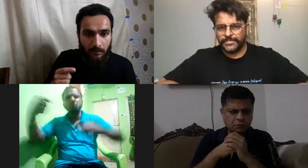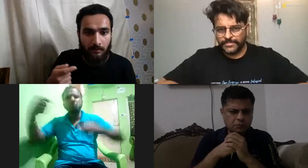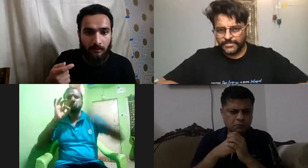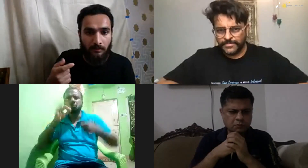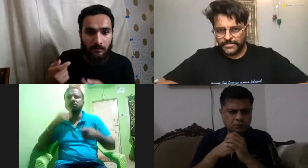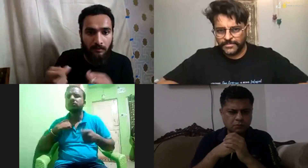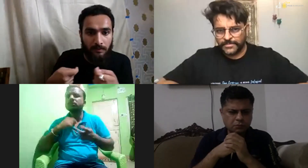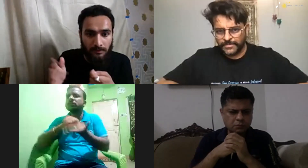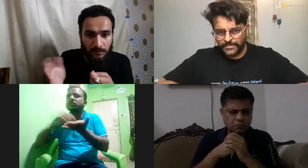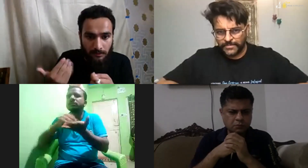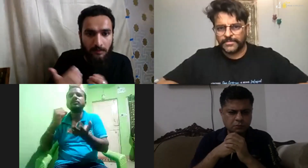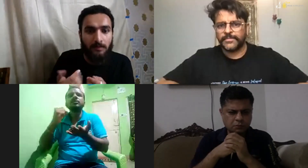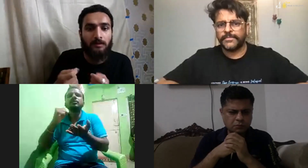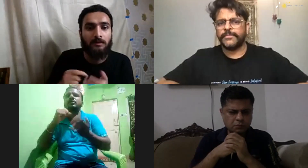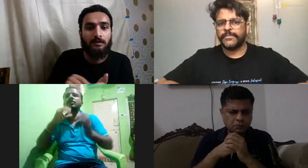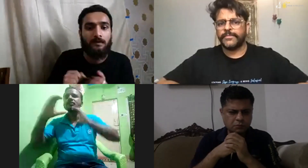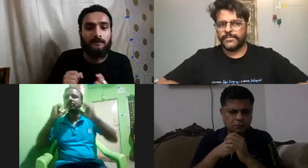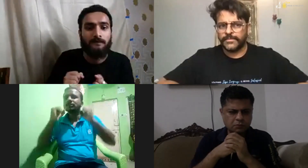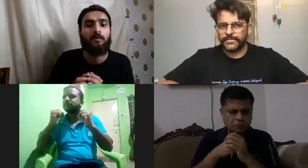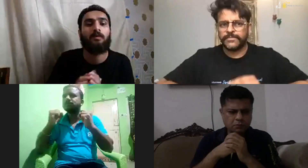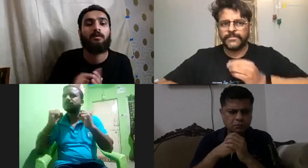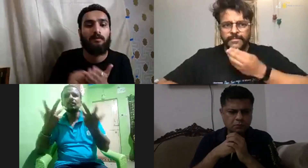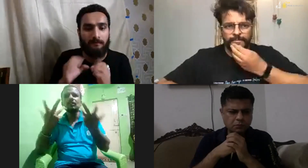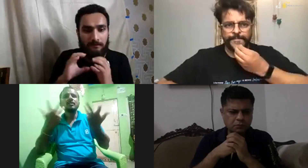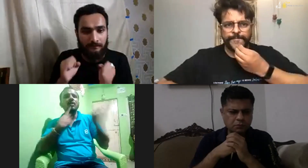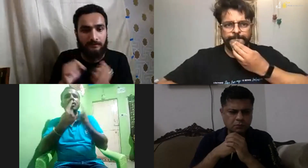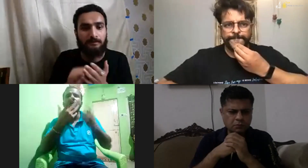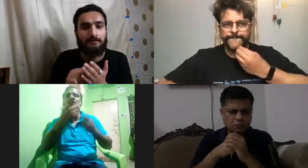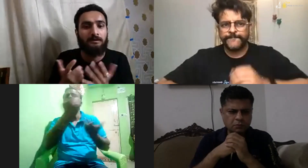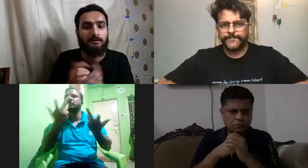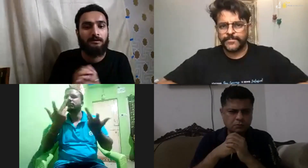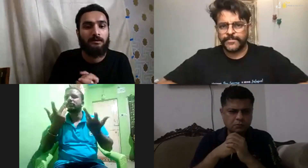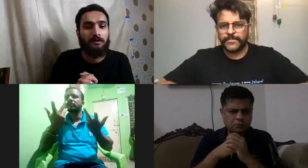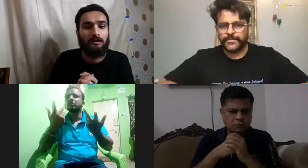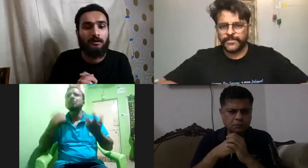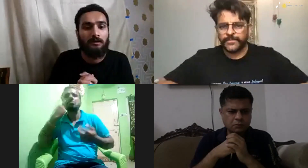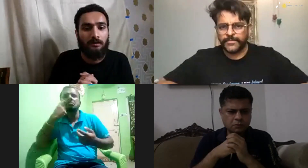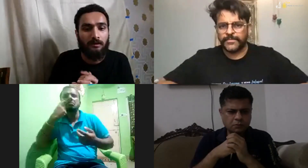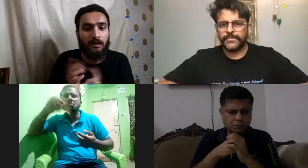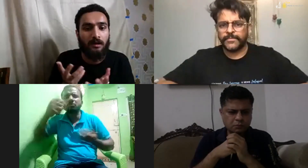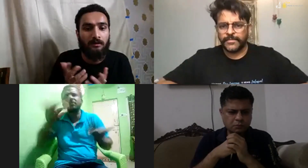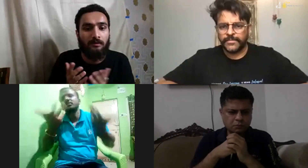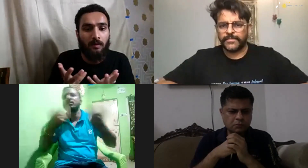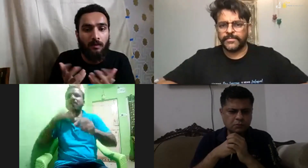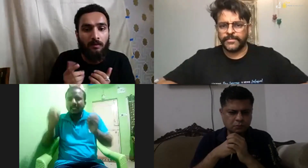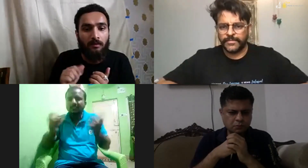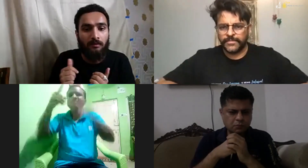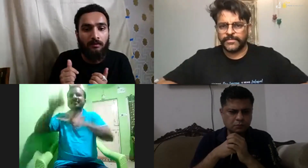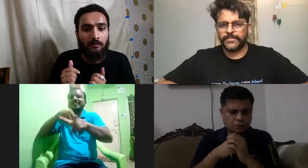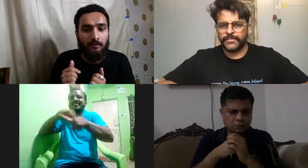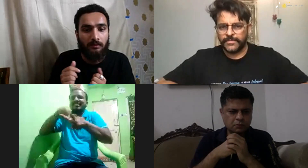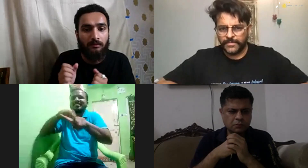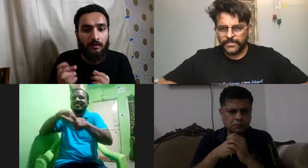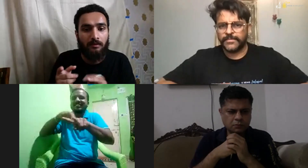yes, so my father told me that, yeah, you can do your own business, but I thought that it would be difficult to communicate with hearing